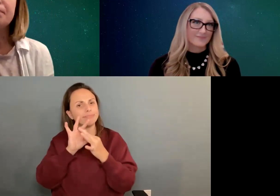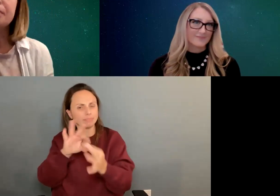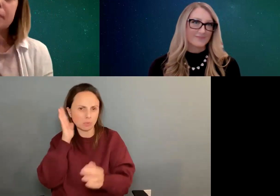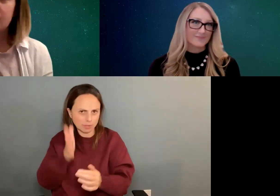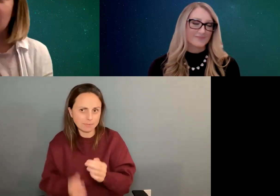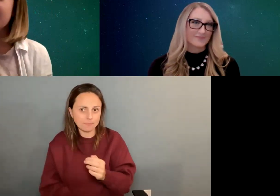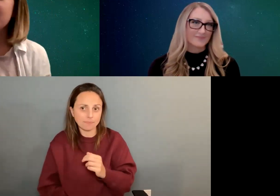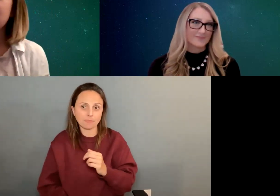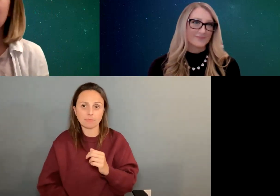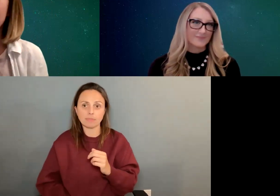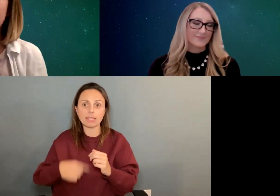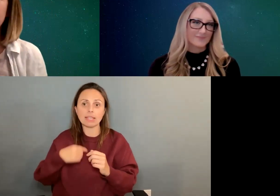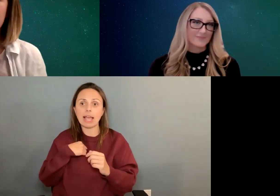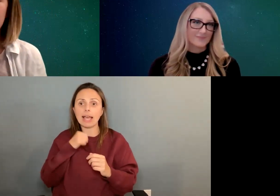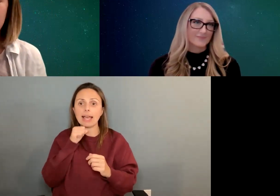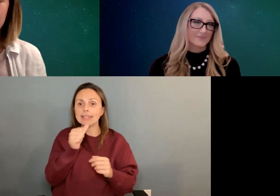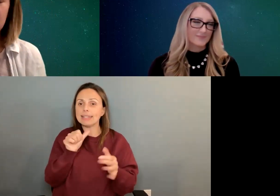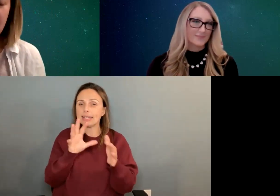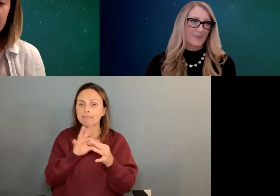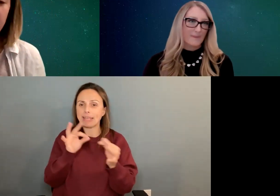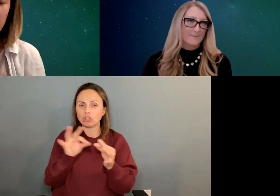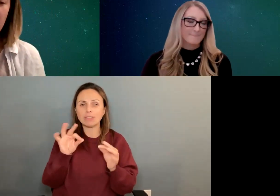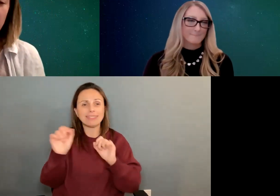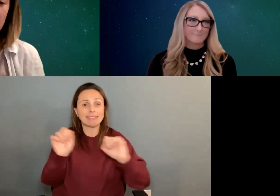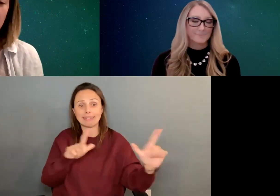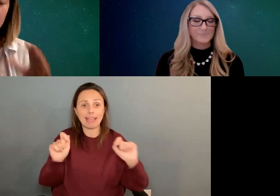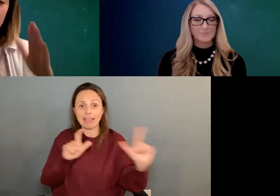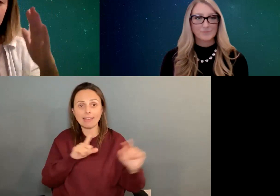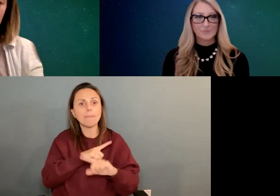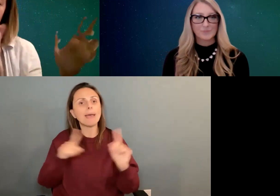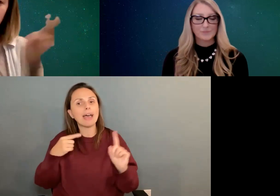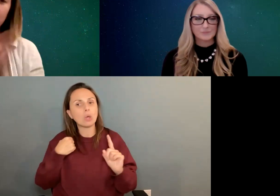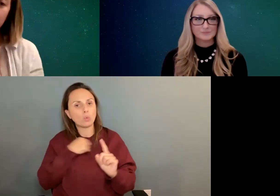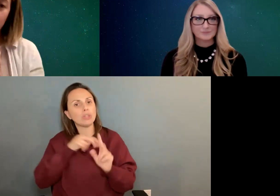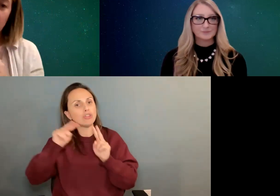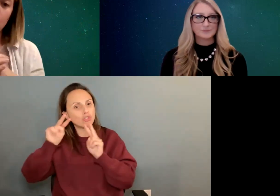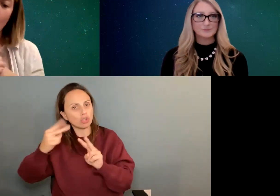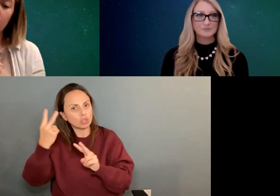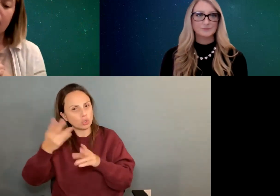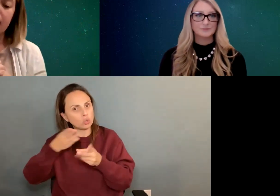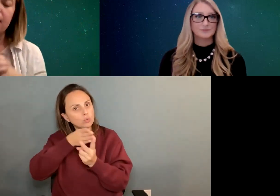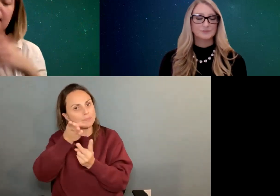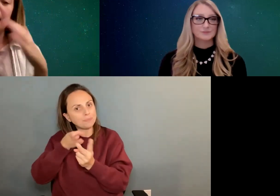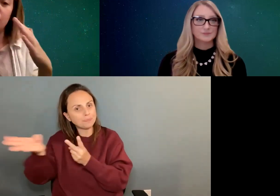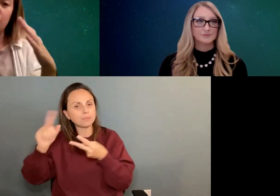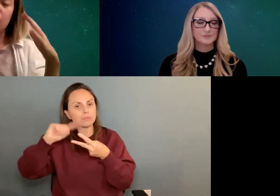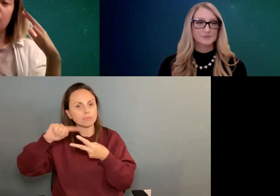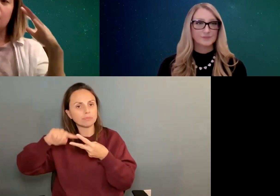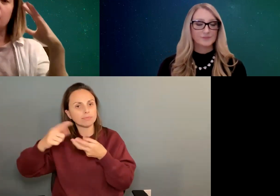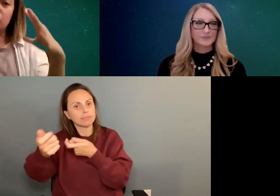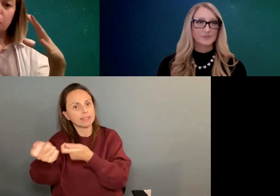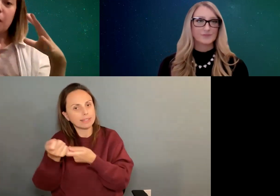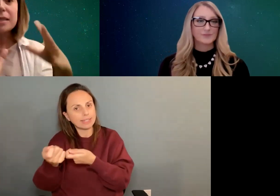And I didn't mention in the slides, but we actually looked kind of at two streams. One was